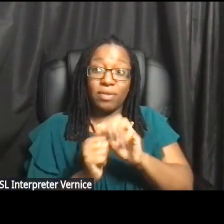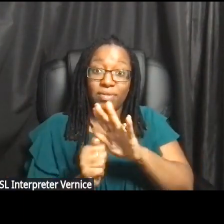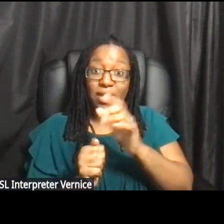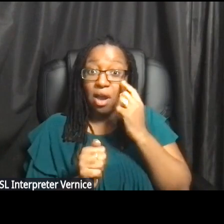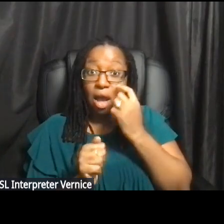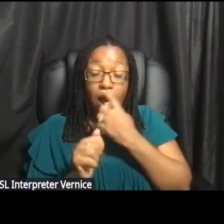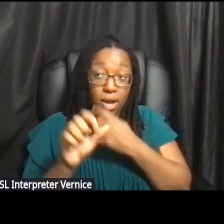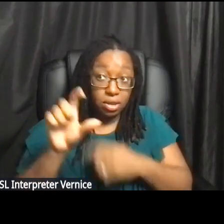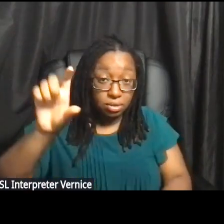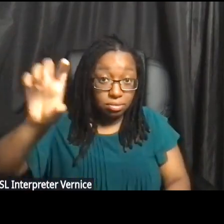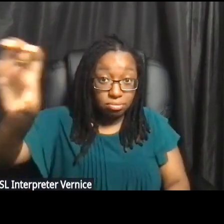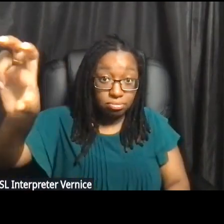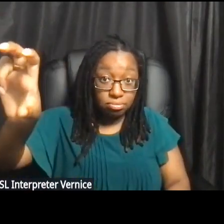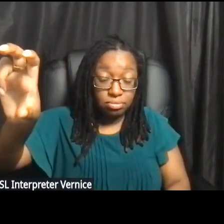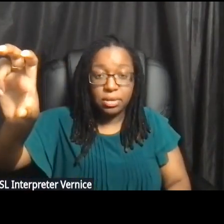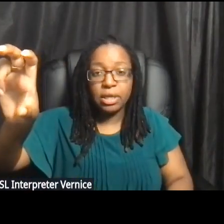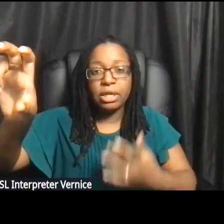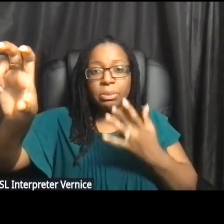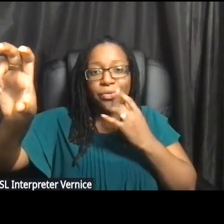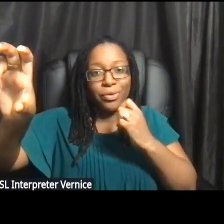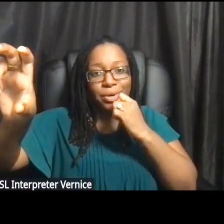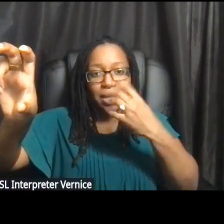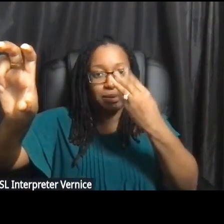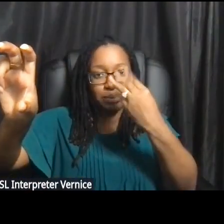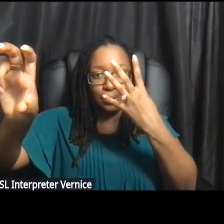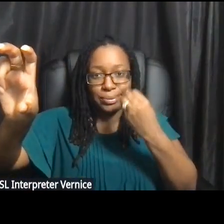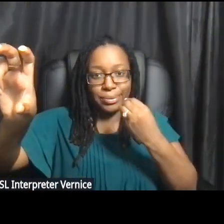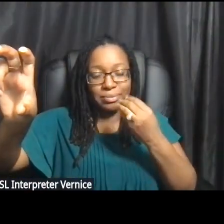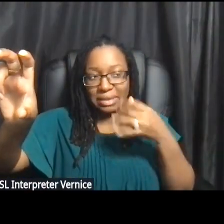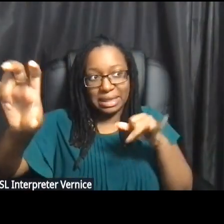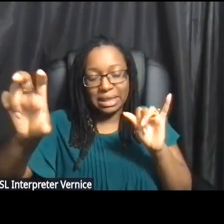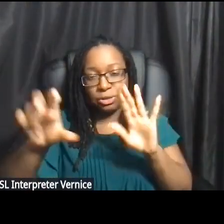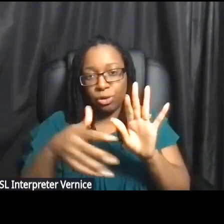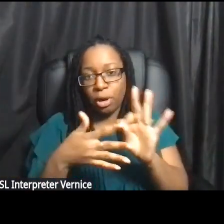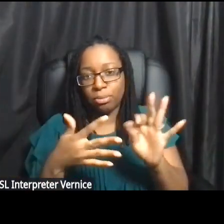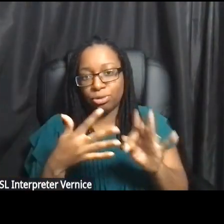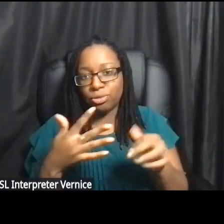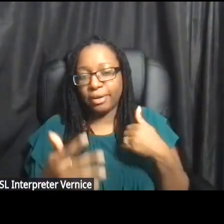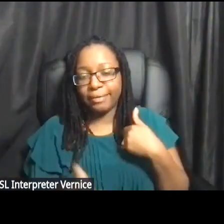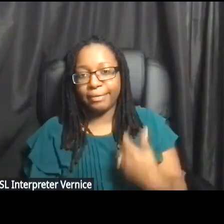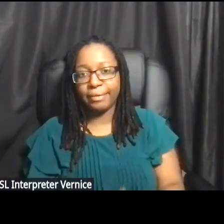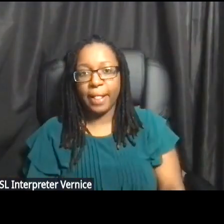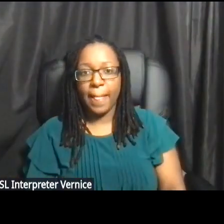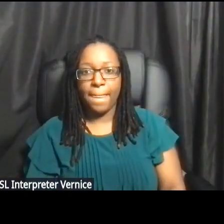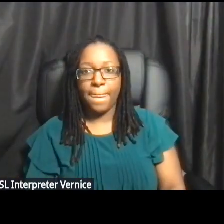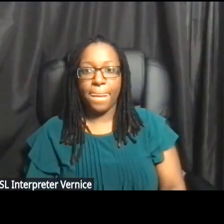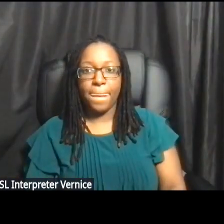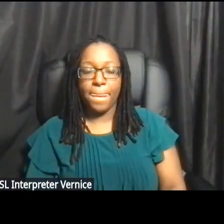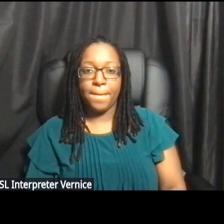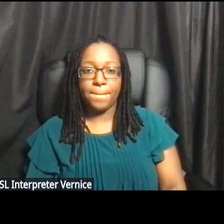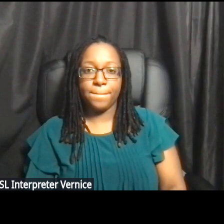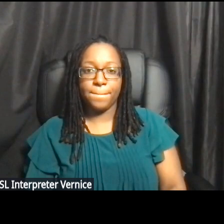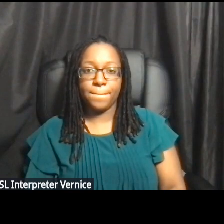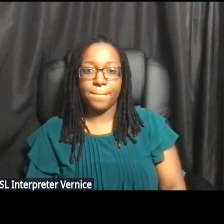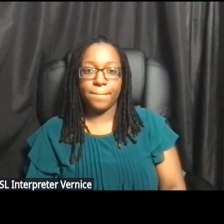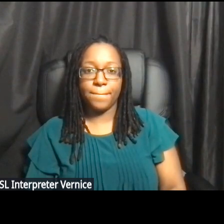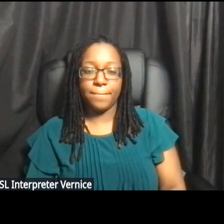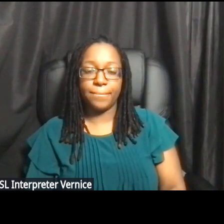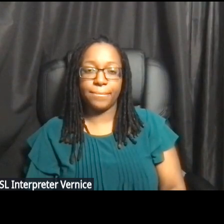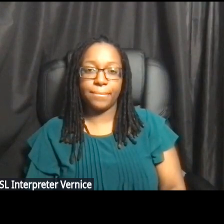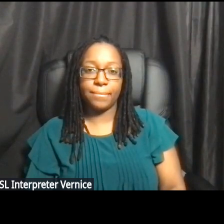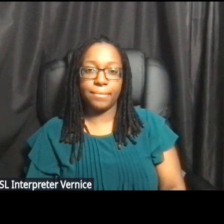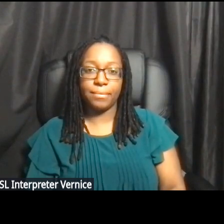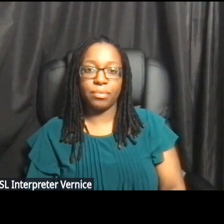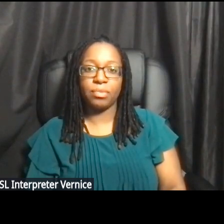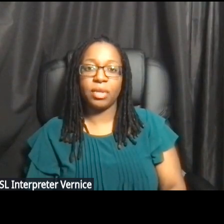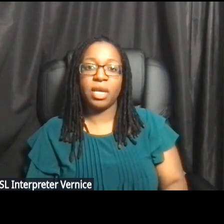let them know that you don't want your picture taken, that is still an option that you have. Now, if you're flying into